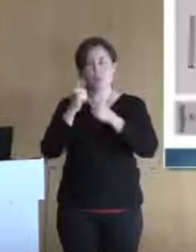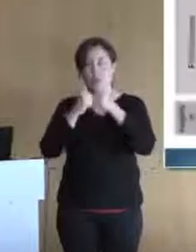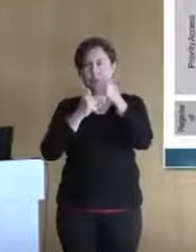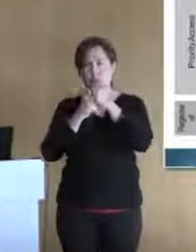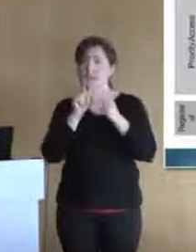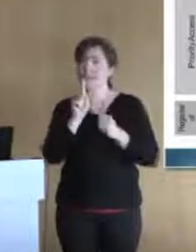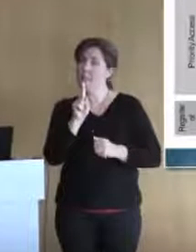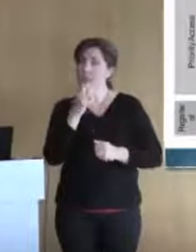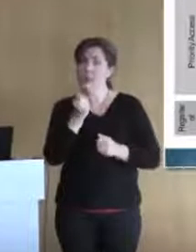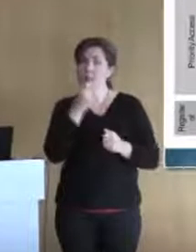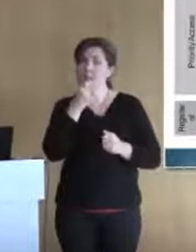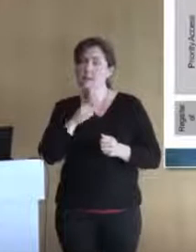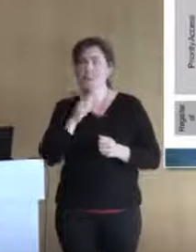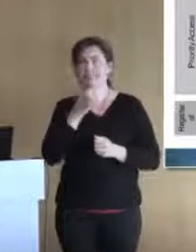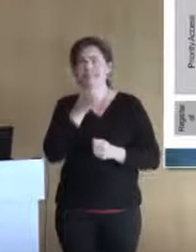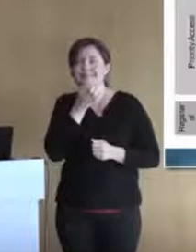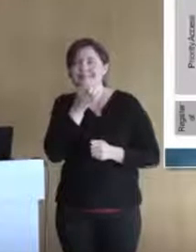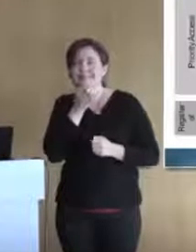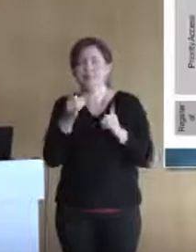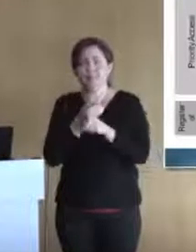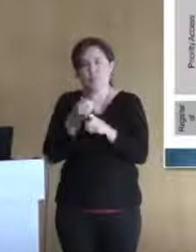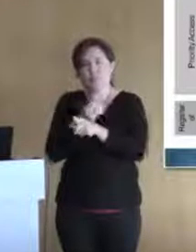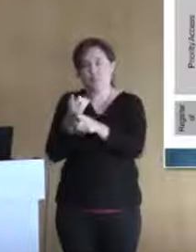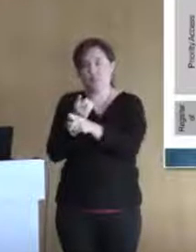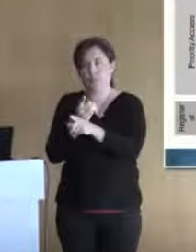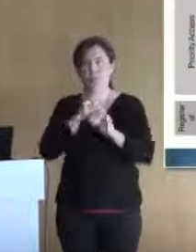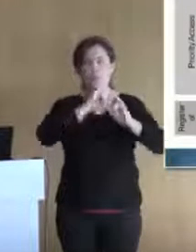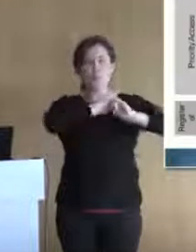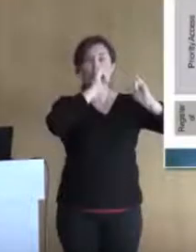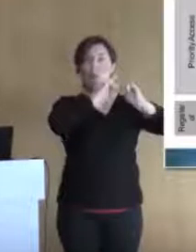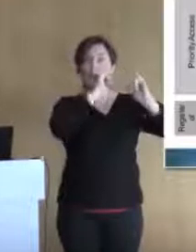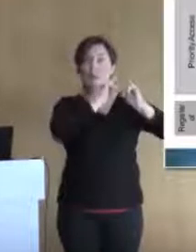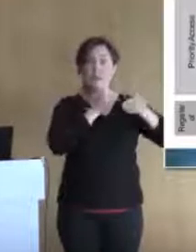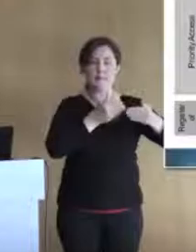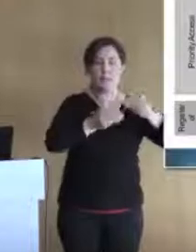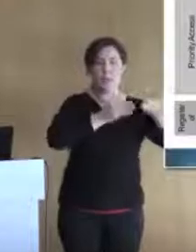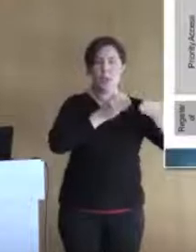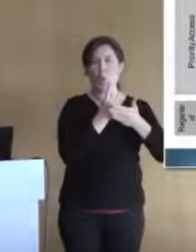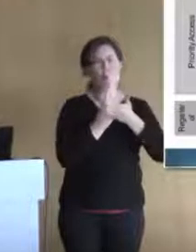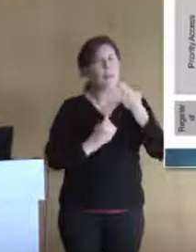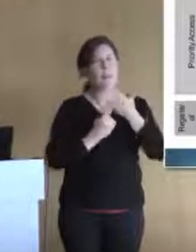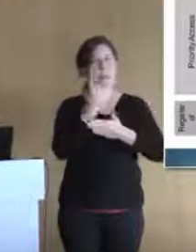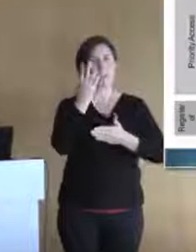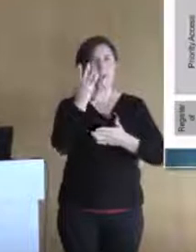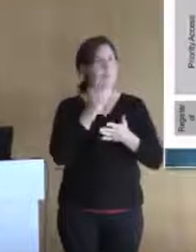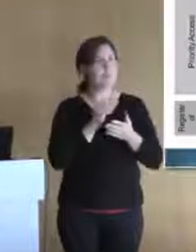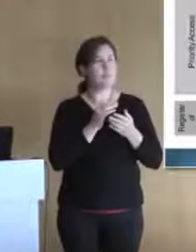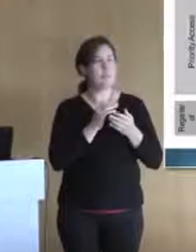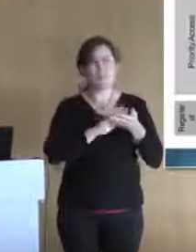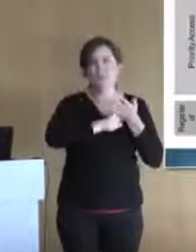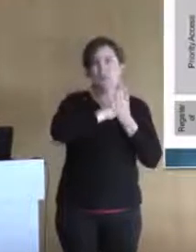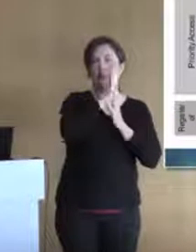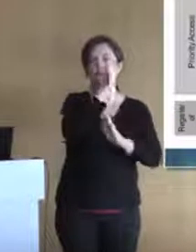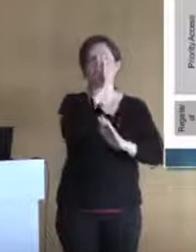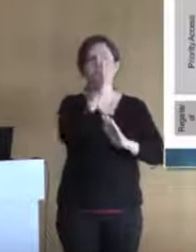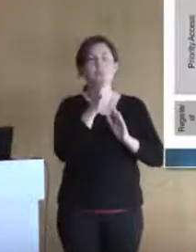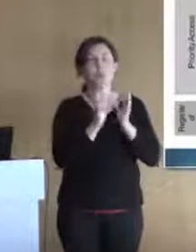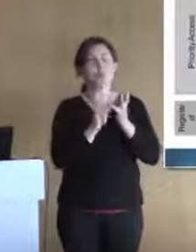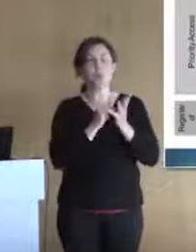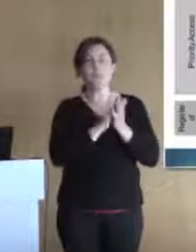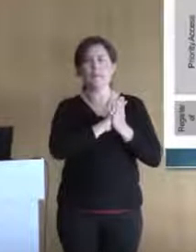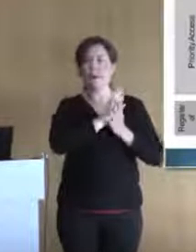In terms of the structure, the register in many ways does look like the public housing